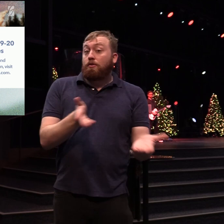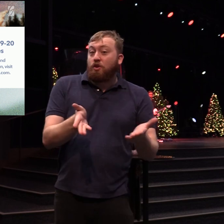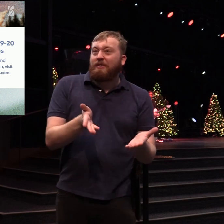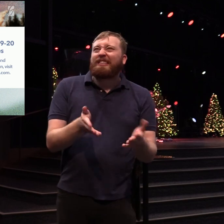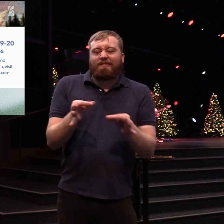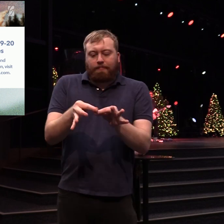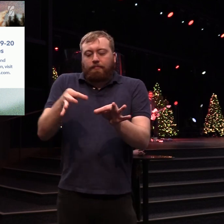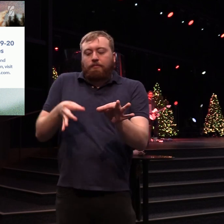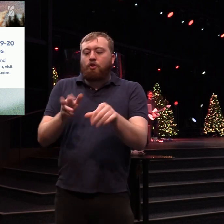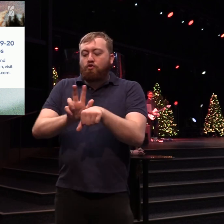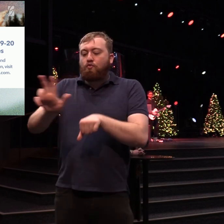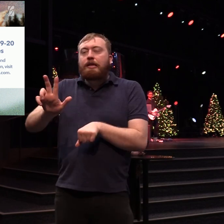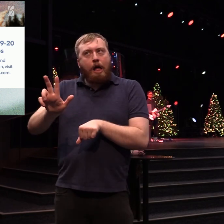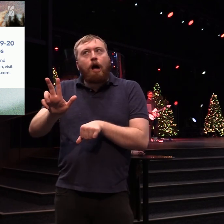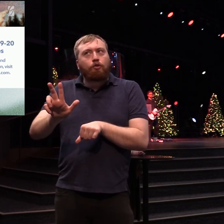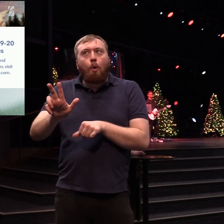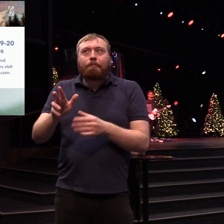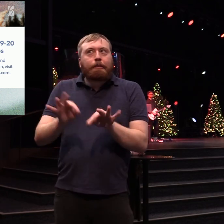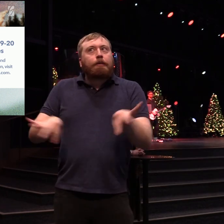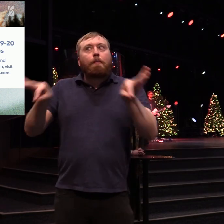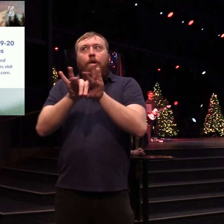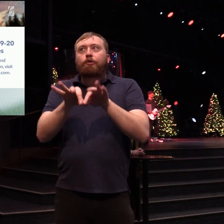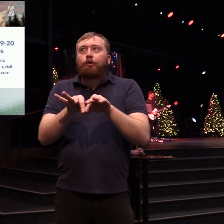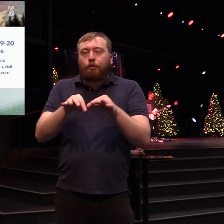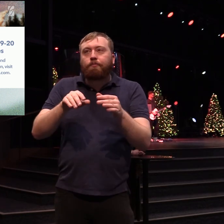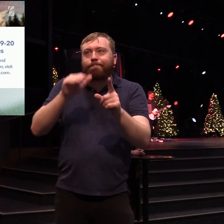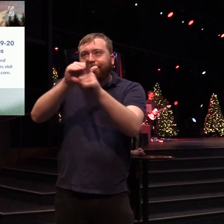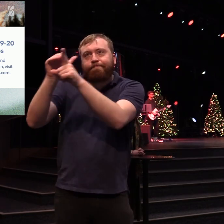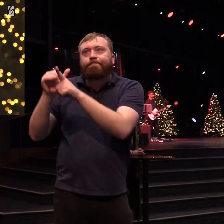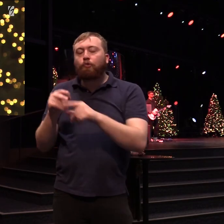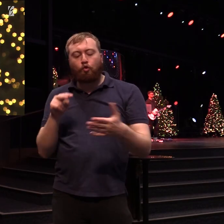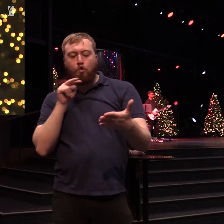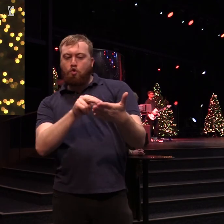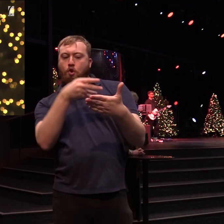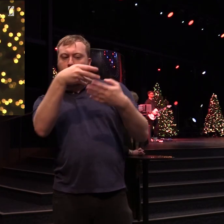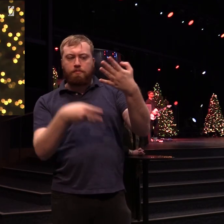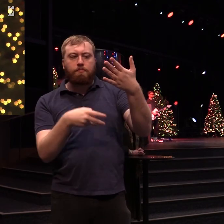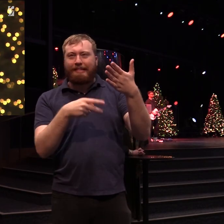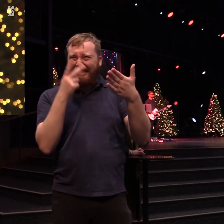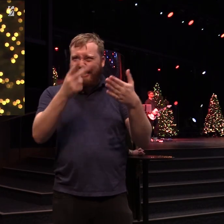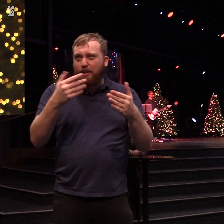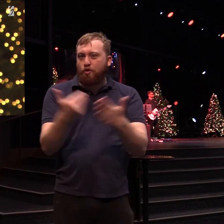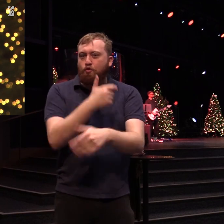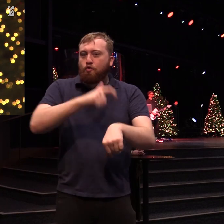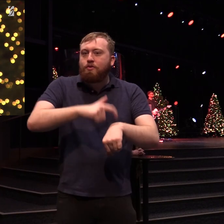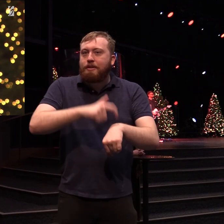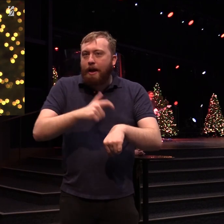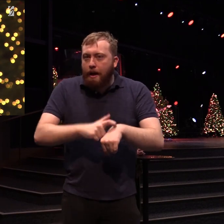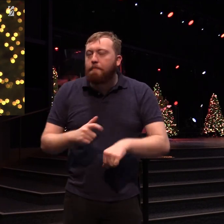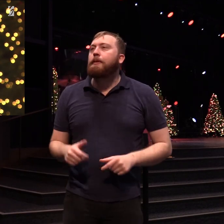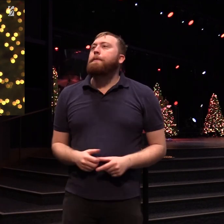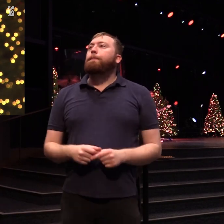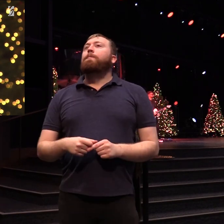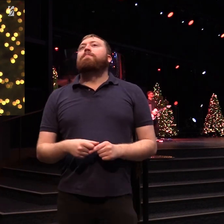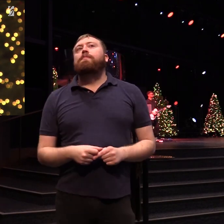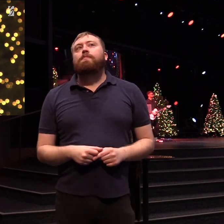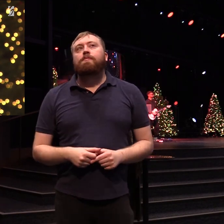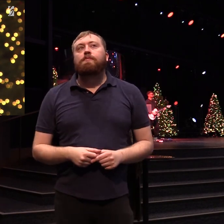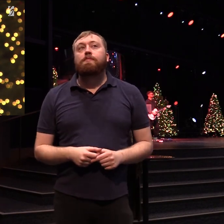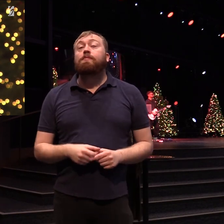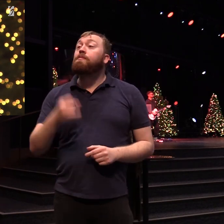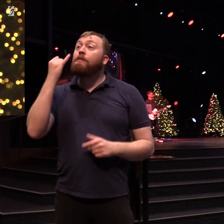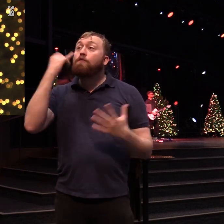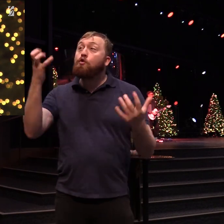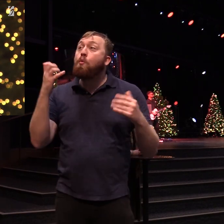see about those changes. Also, if you go online, you can see some fun little things that we do if you're going to be having the candlelight service in your